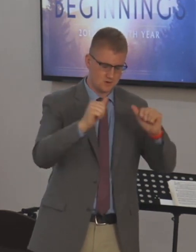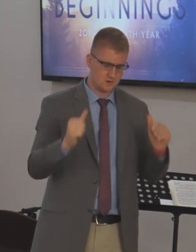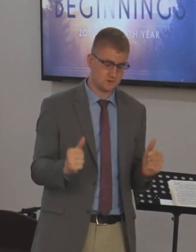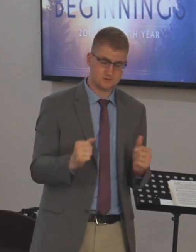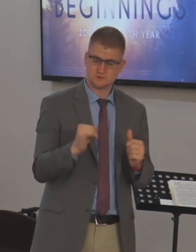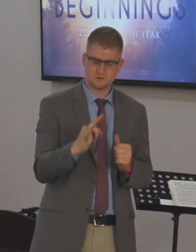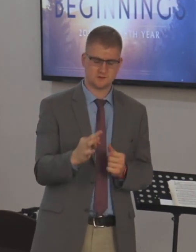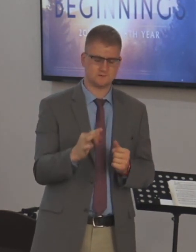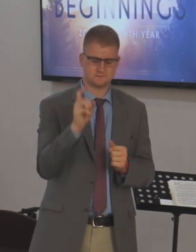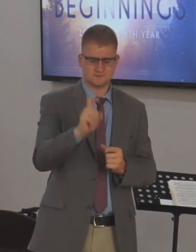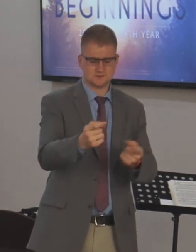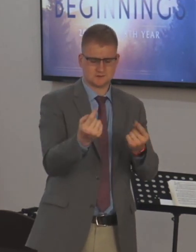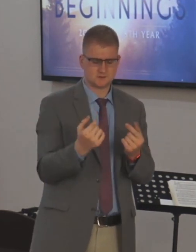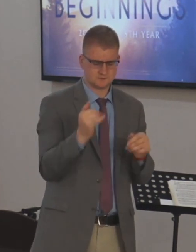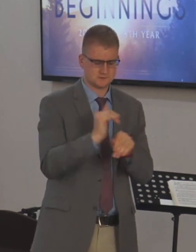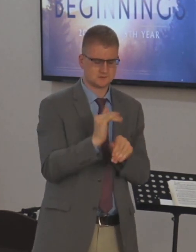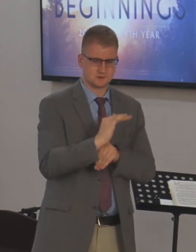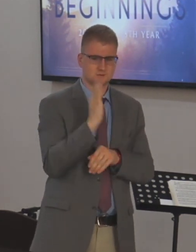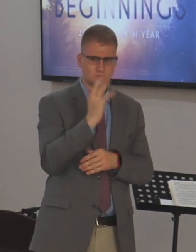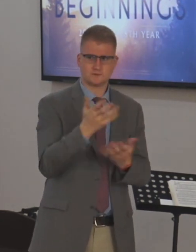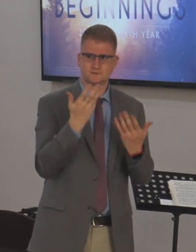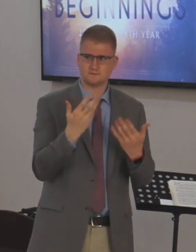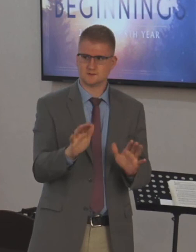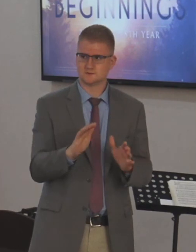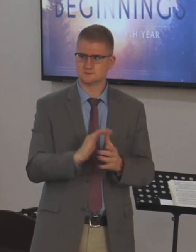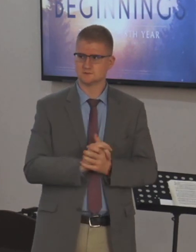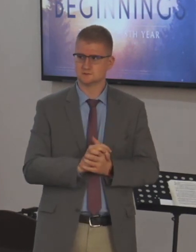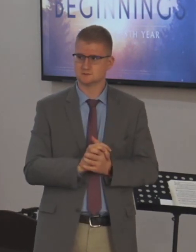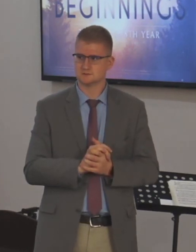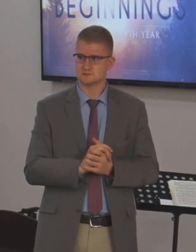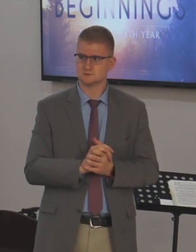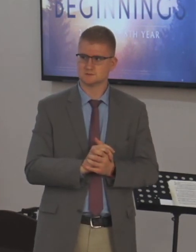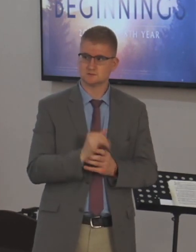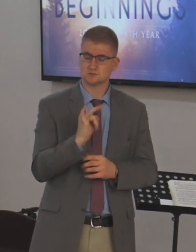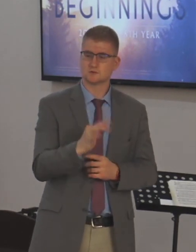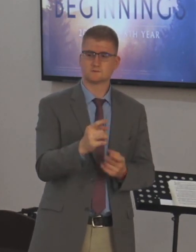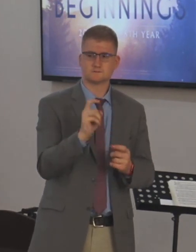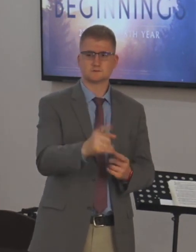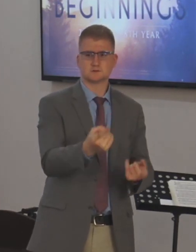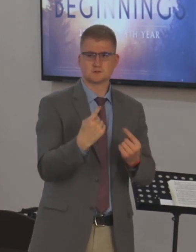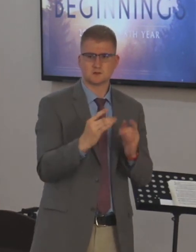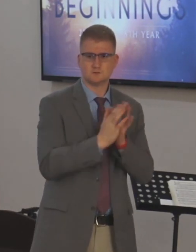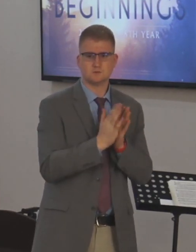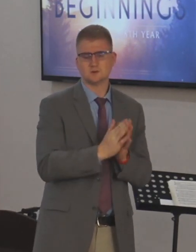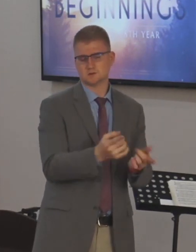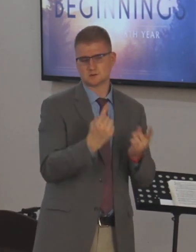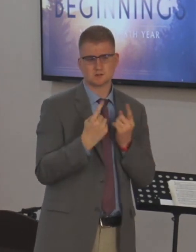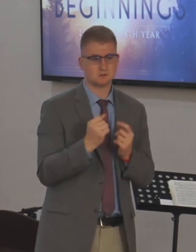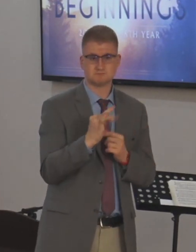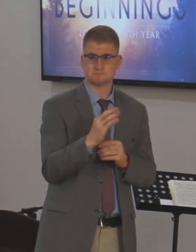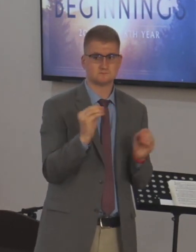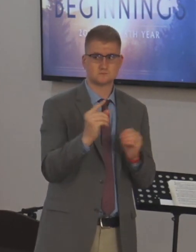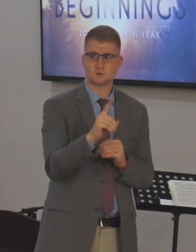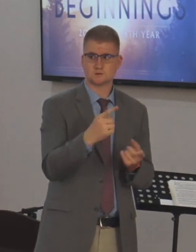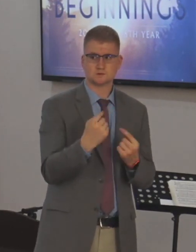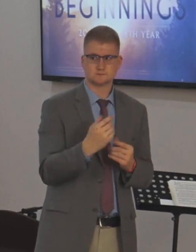need to come tonight, and then we'll be done. Okay? Come. If you need to come tonight, come. Nobody comes, we're done.